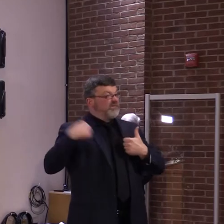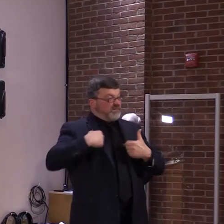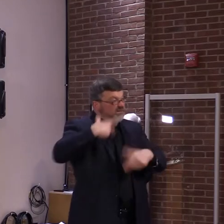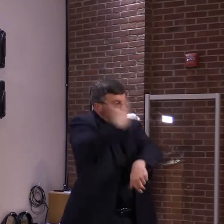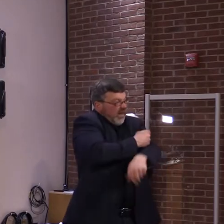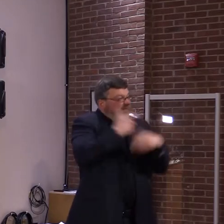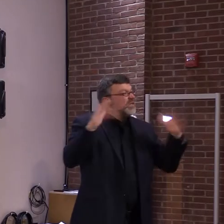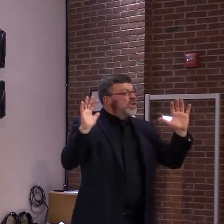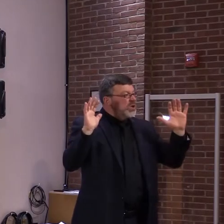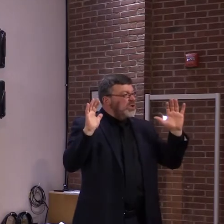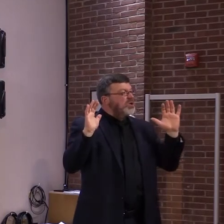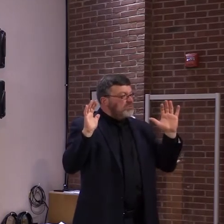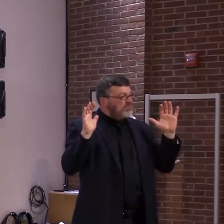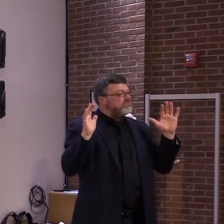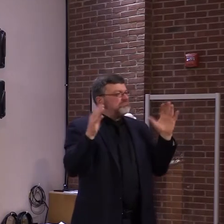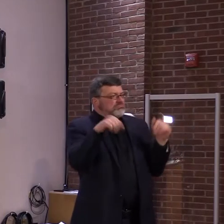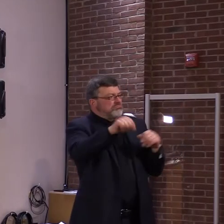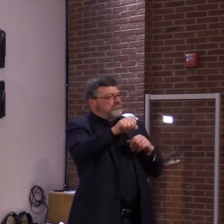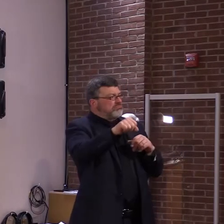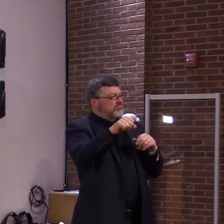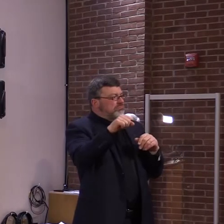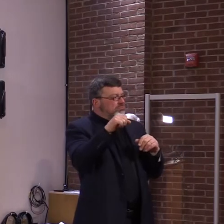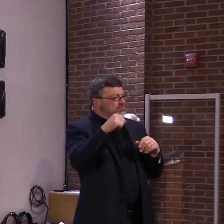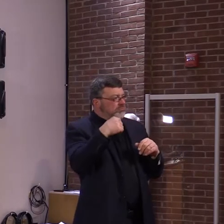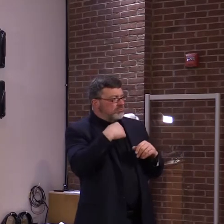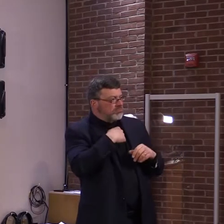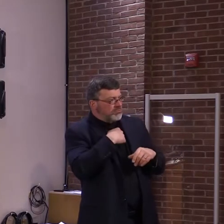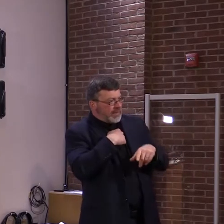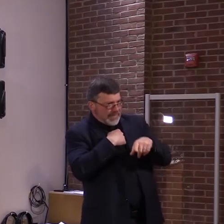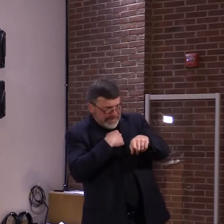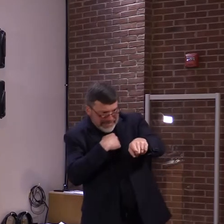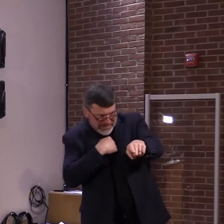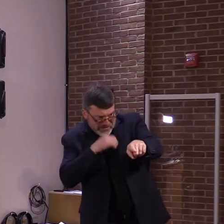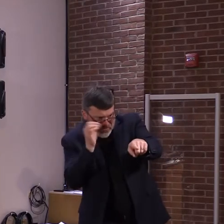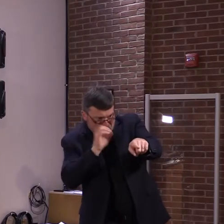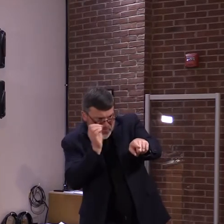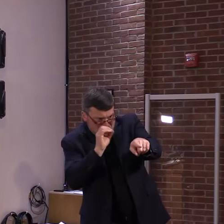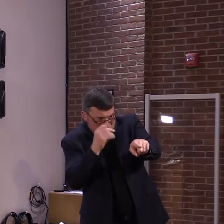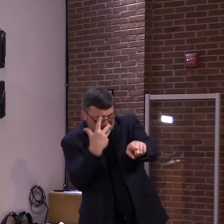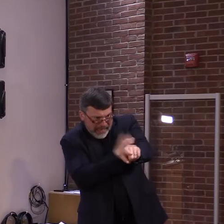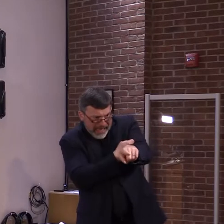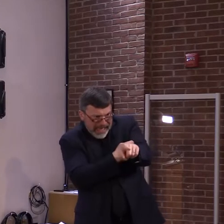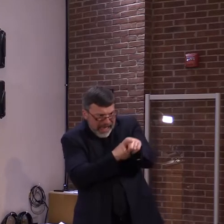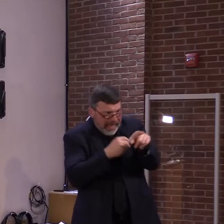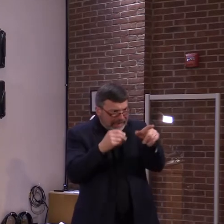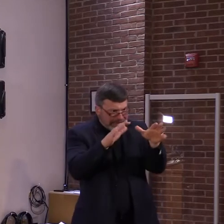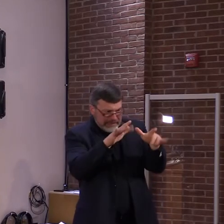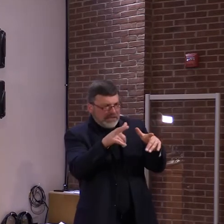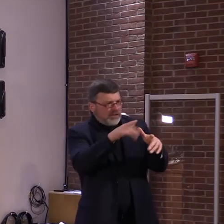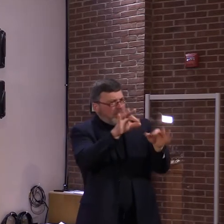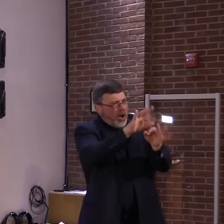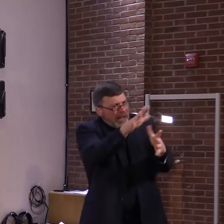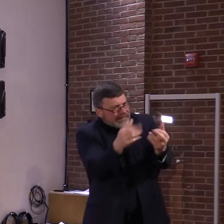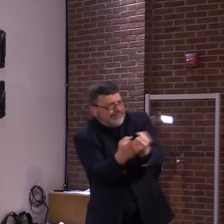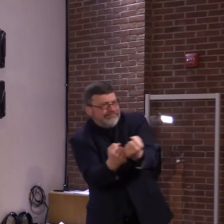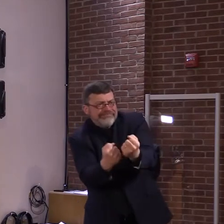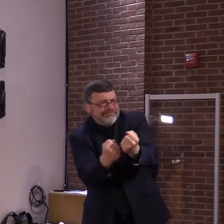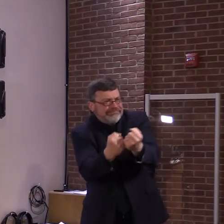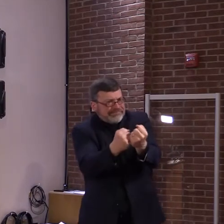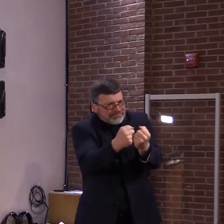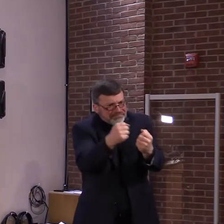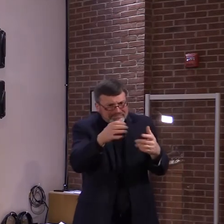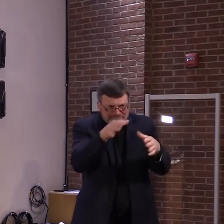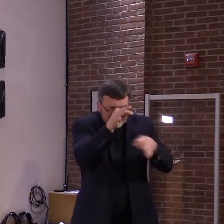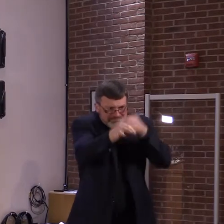the disease we defeated. Soon we'll be able to protect even more Vermonters if the FDA approves the